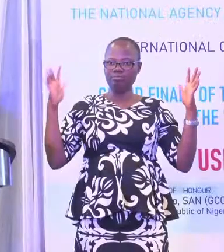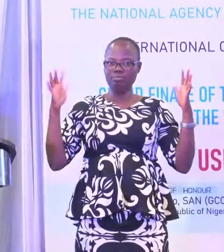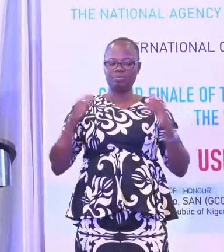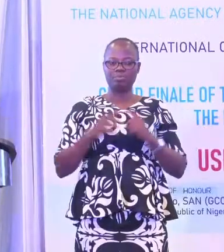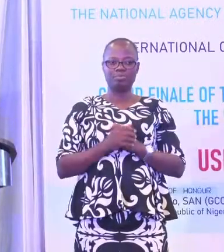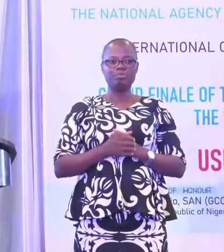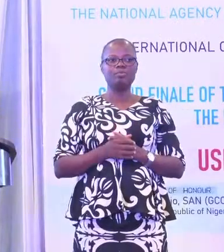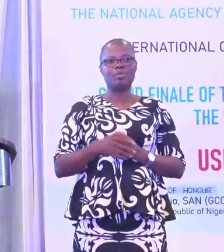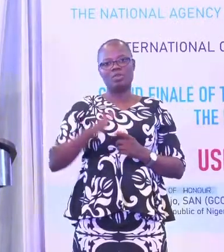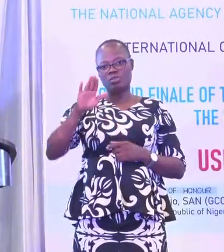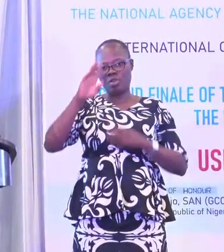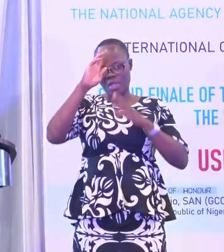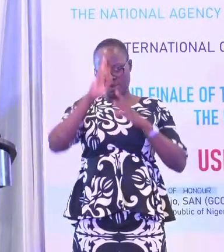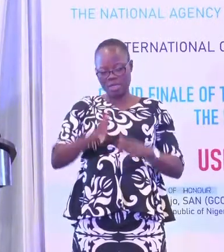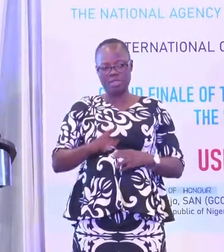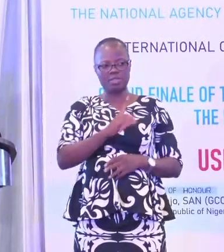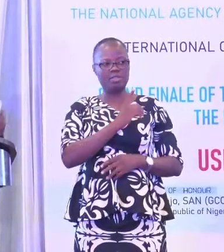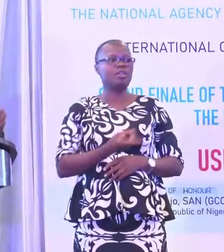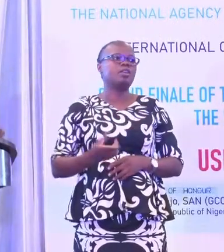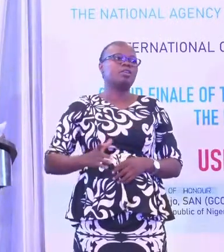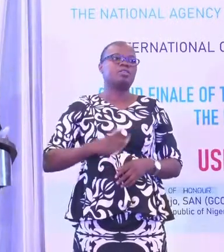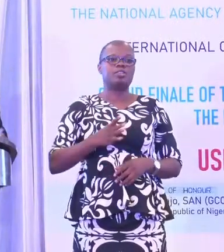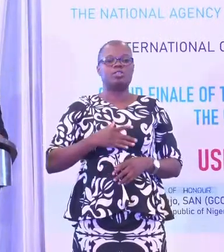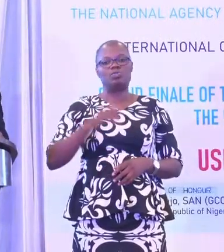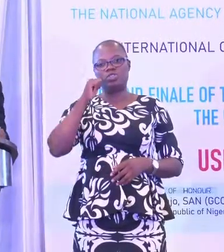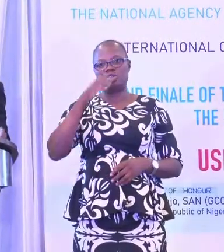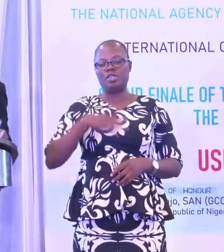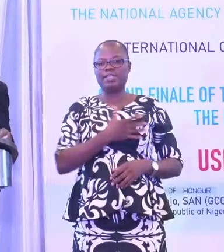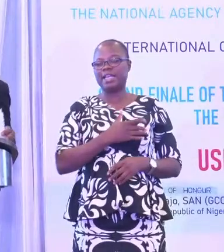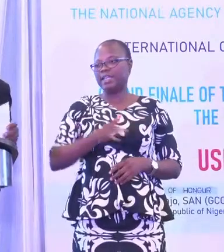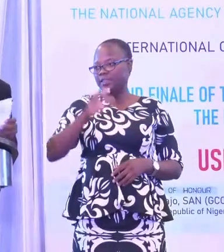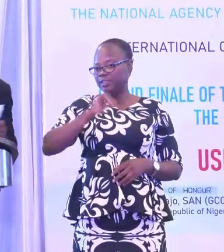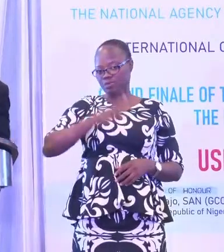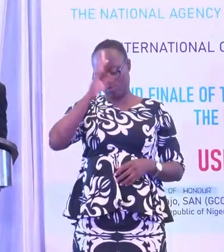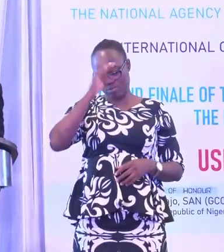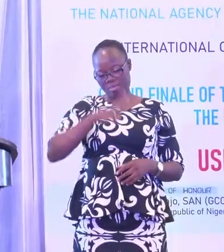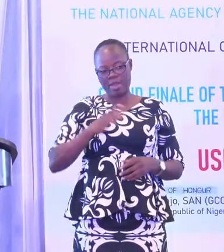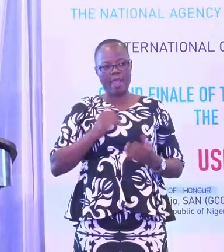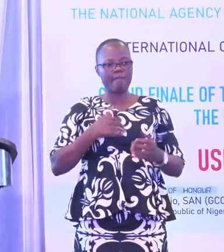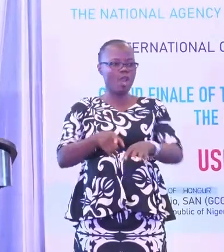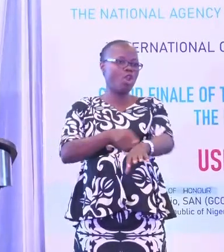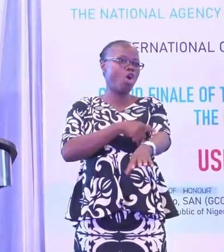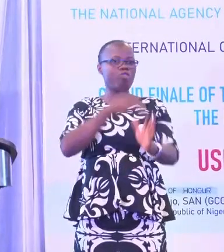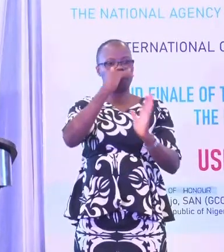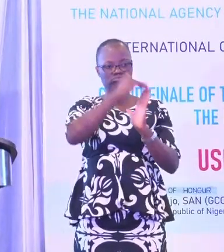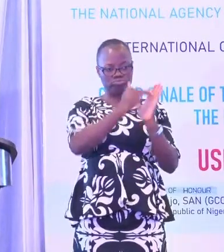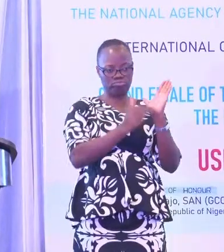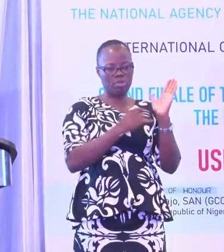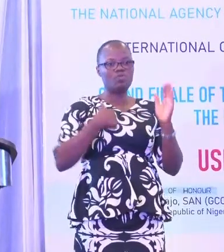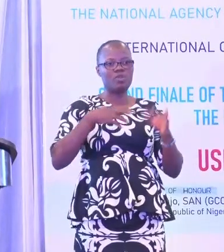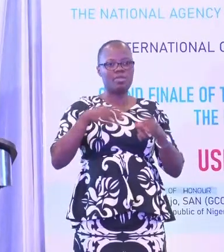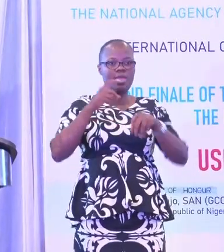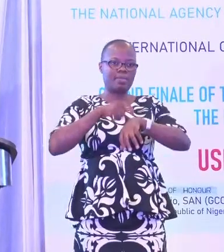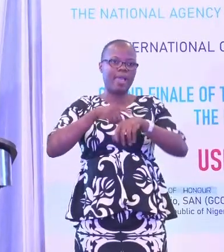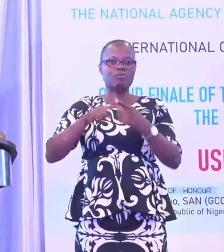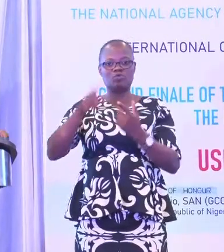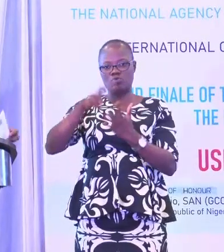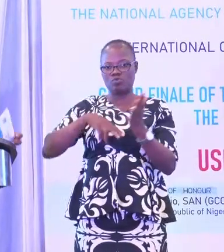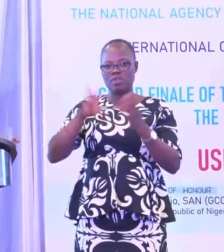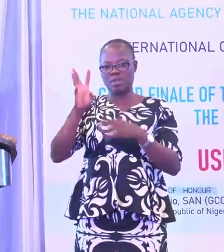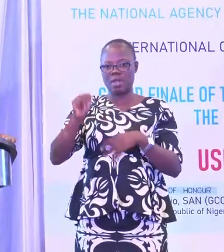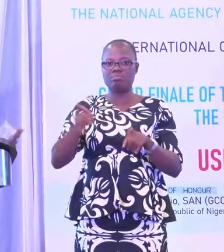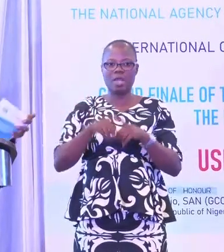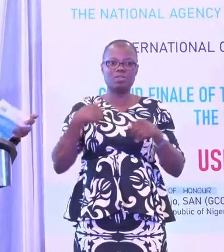Your Excellencies, distinguished guests, ladies and gentlemen, we have a long list, and I want to assure you we'll take time to go through them as we're